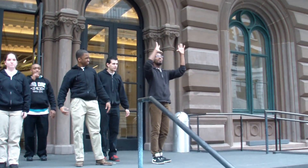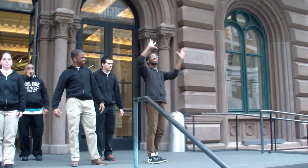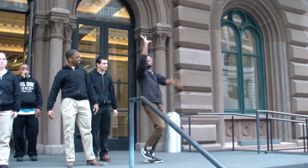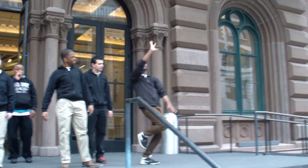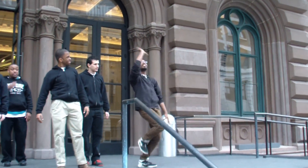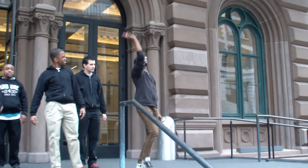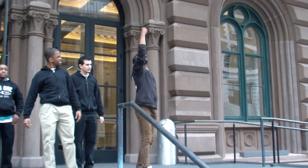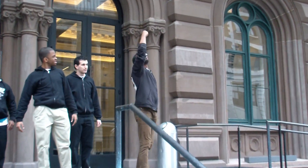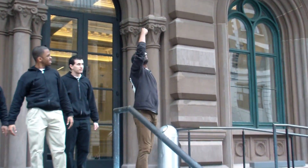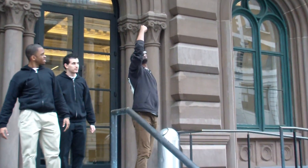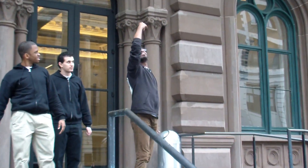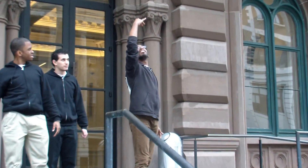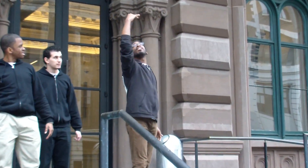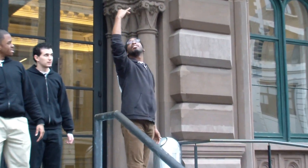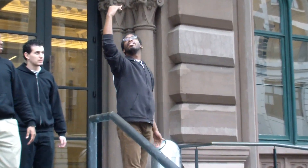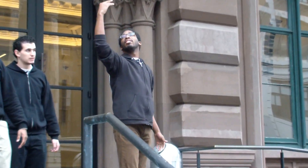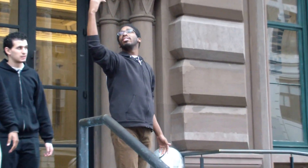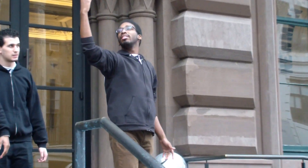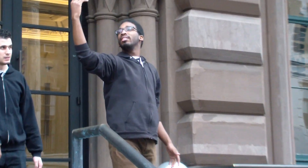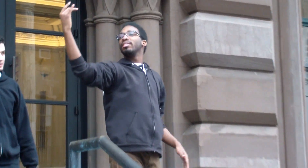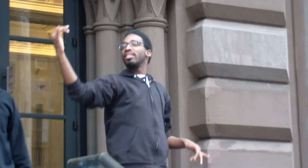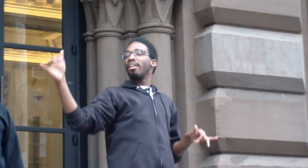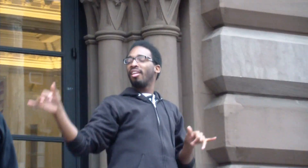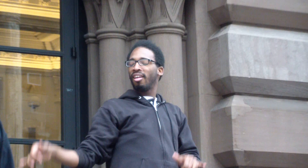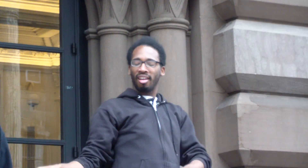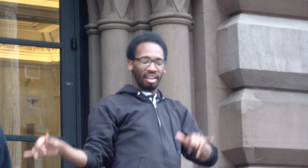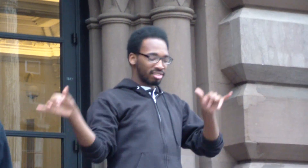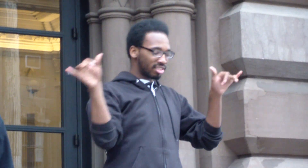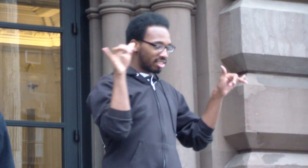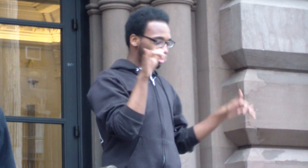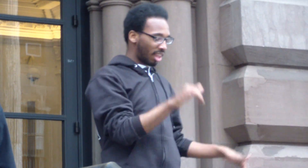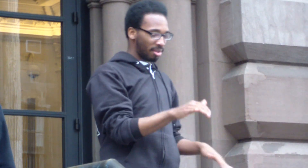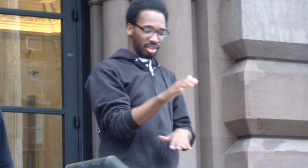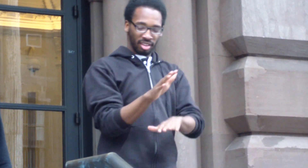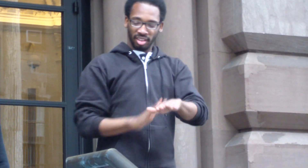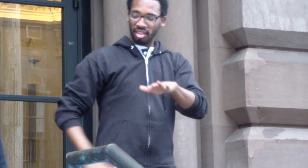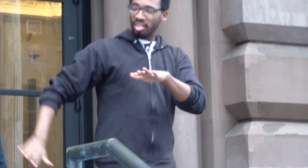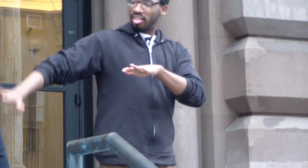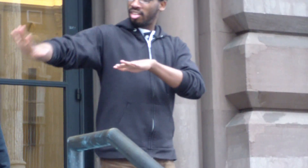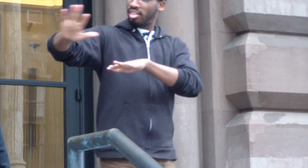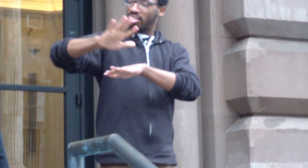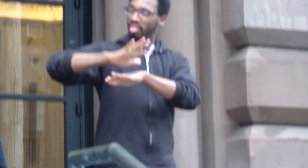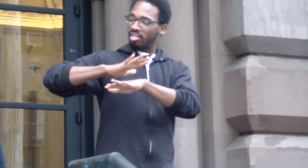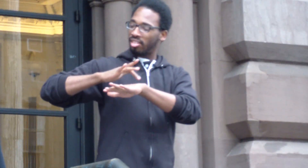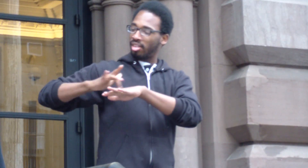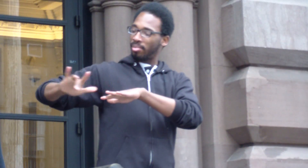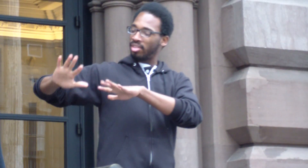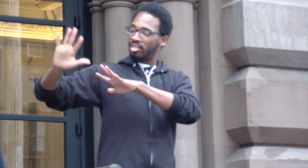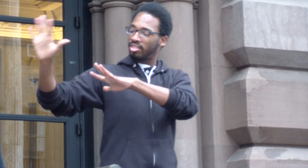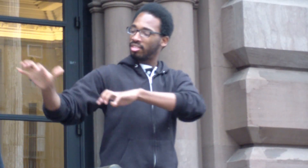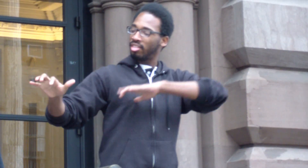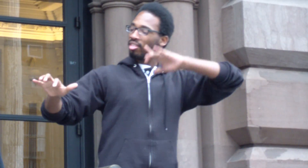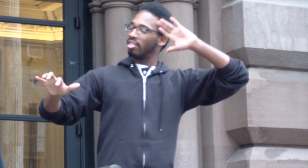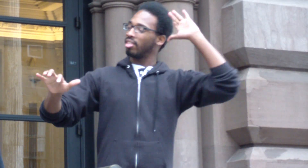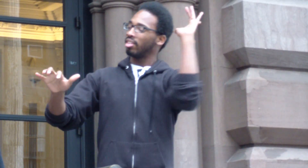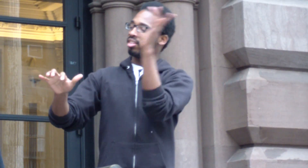Hold fast to dreams, for when dreams go, life is a barren field.